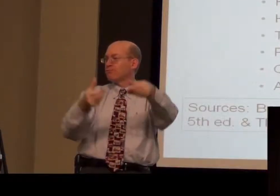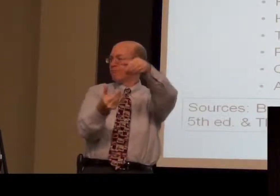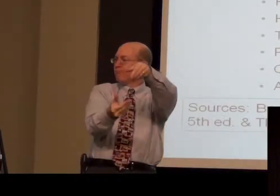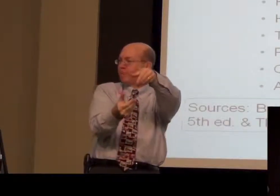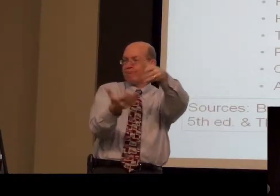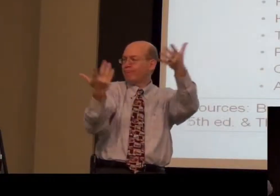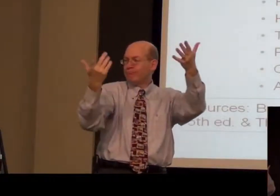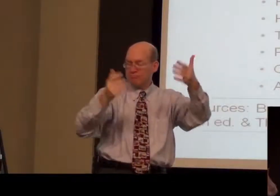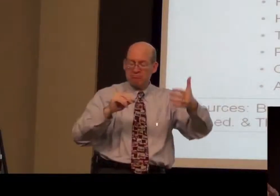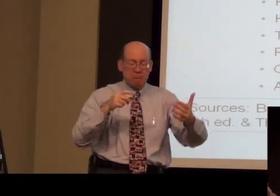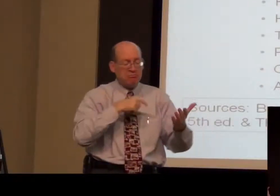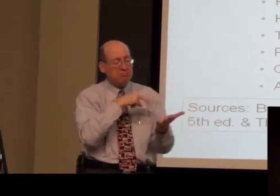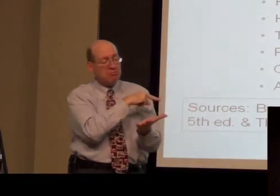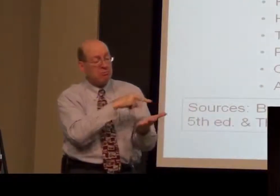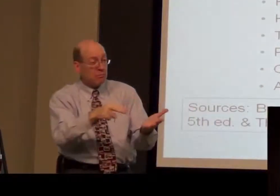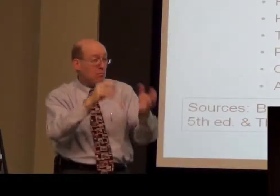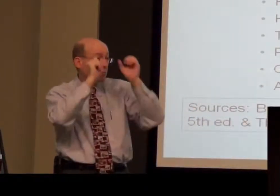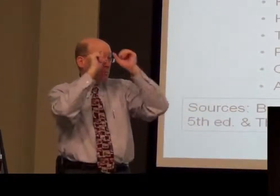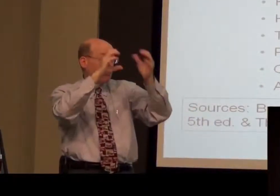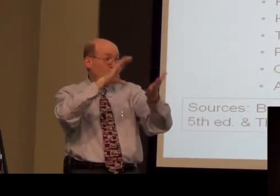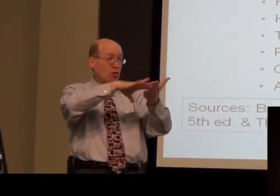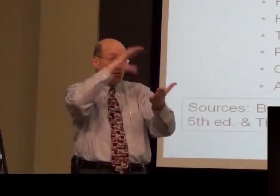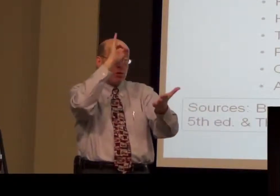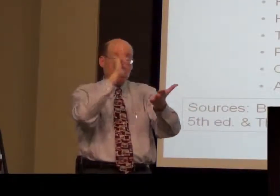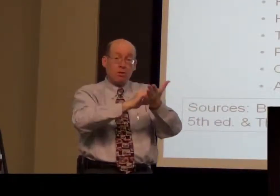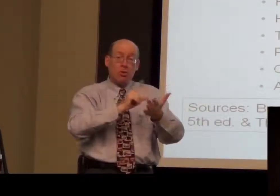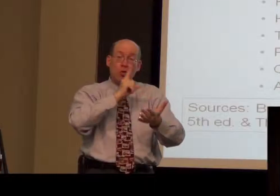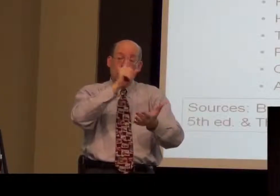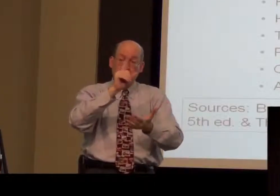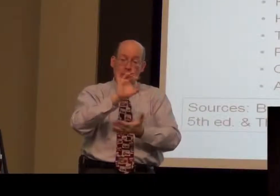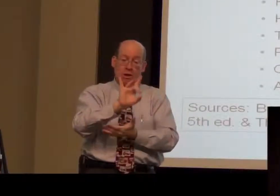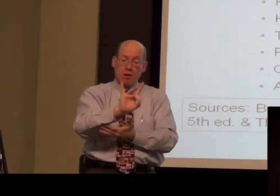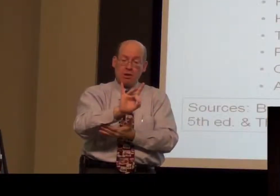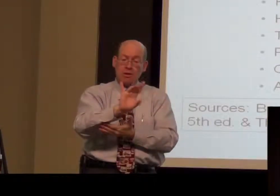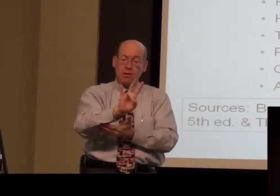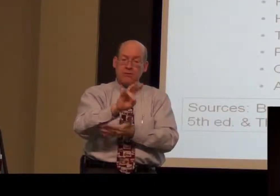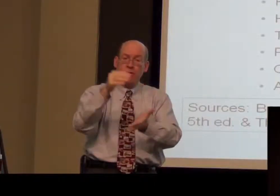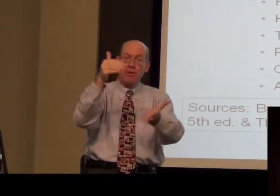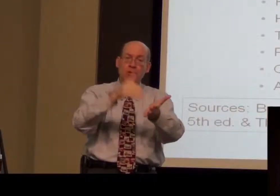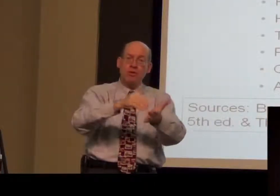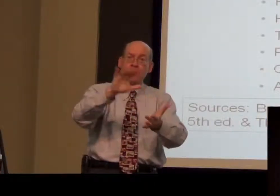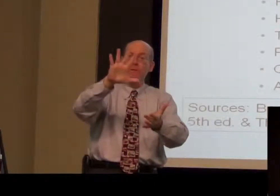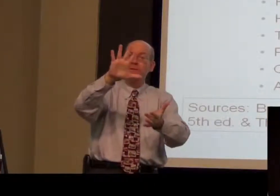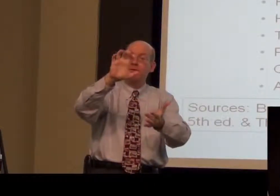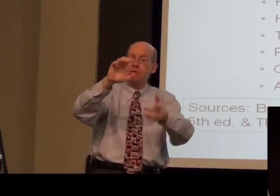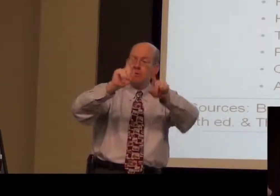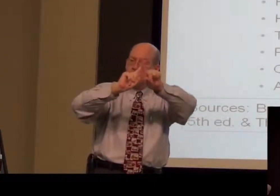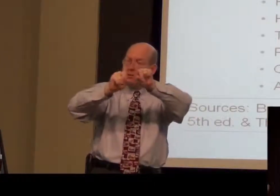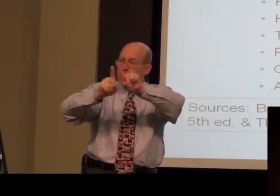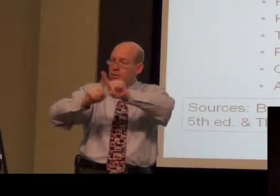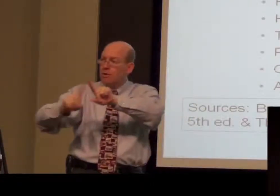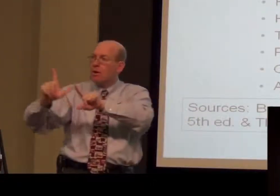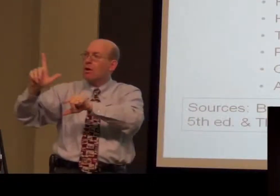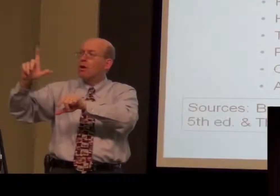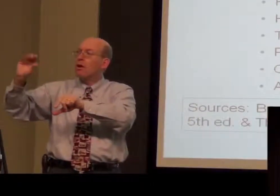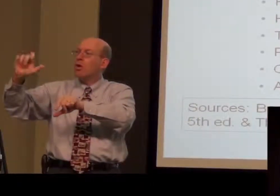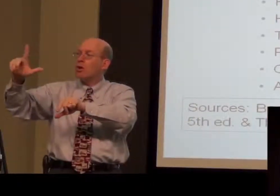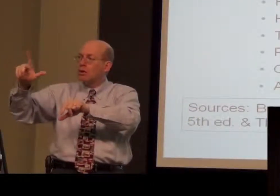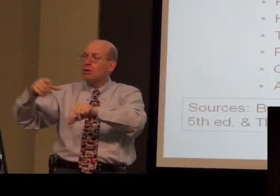book titled Municipal Bonds. So I was looking over that information, and I was really astounded by